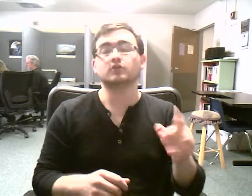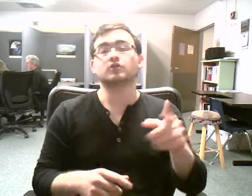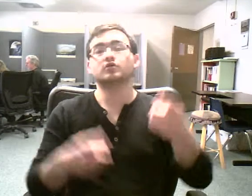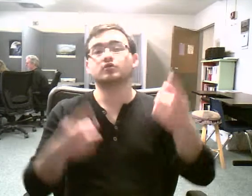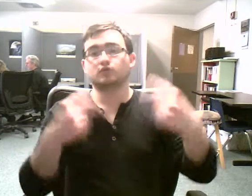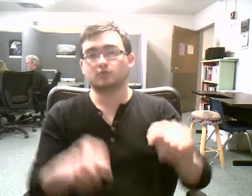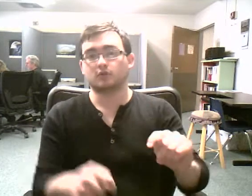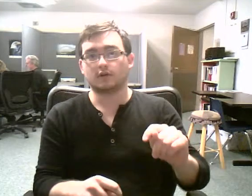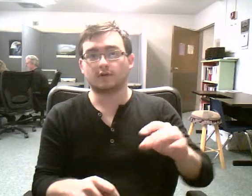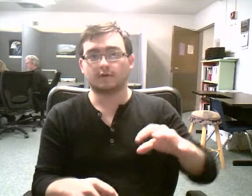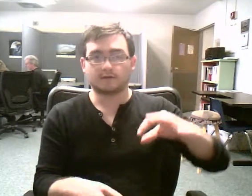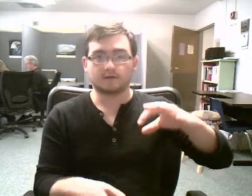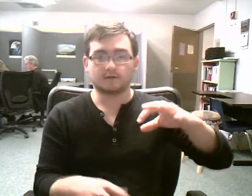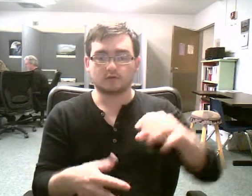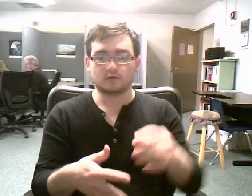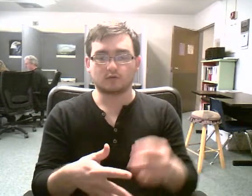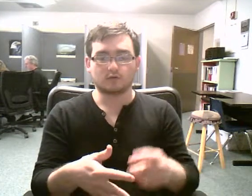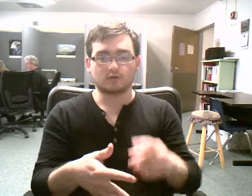each one of those cases.